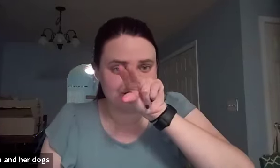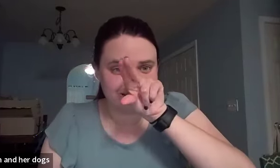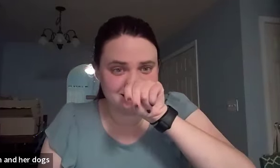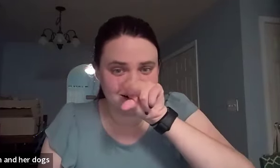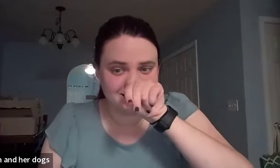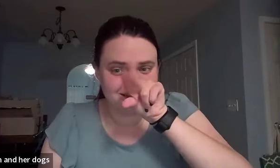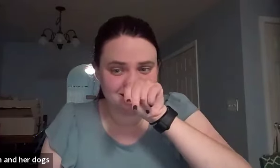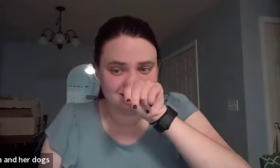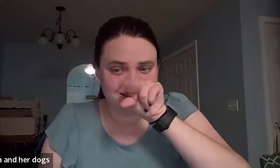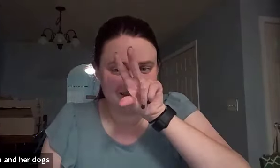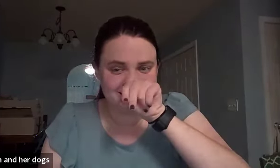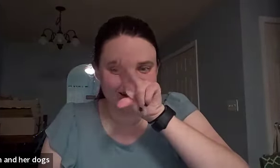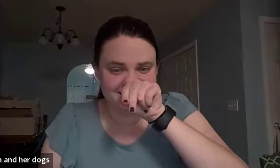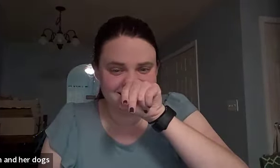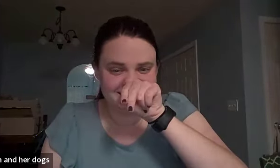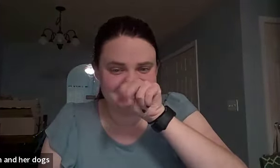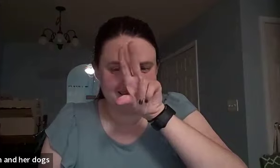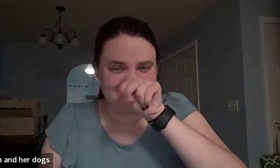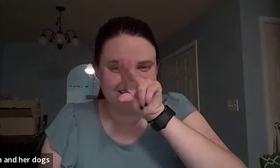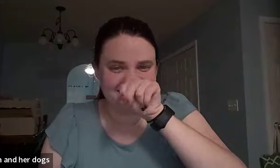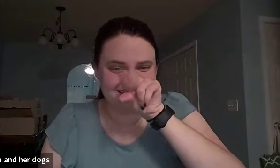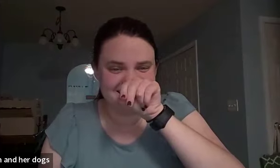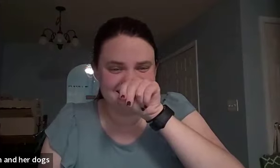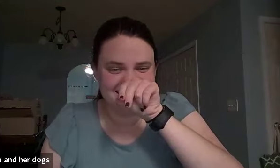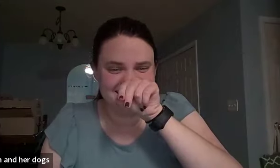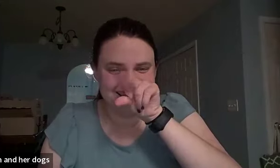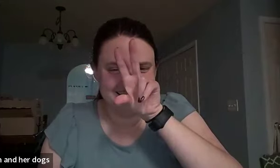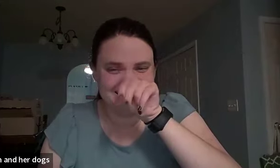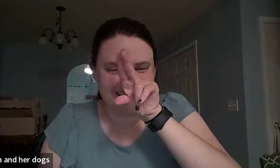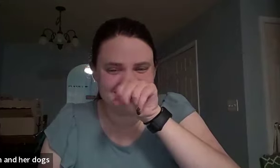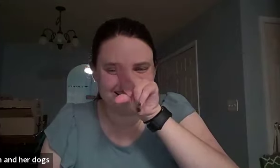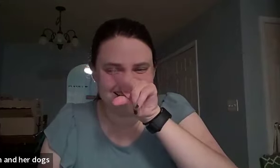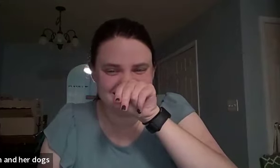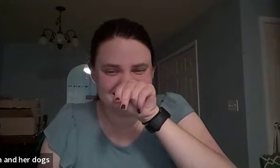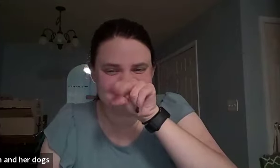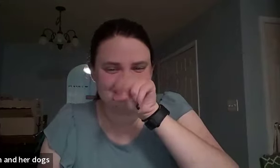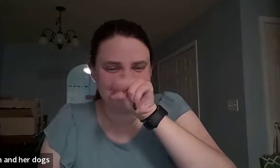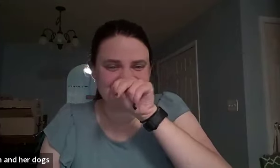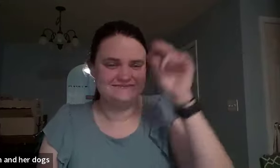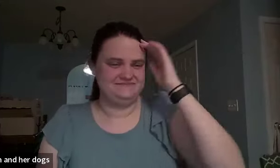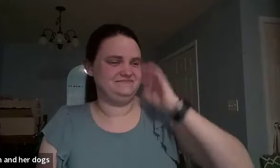fingers. Duck. Duck. Duck. Duck. Duck.